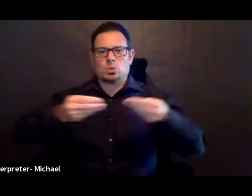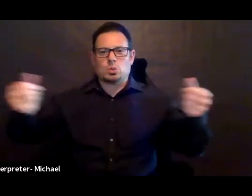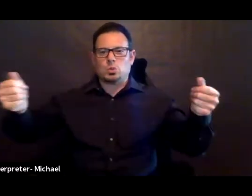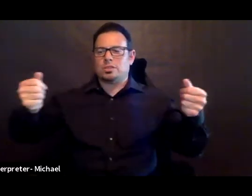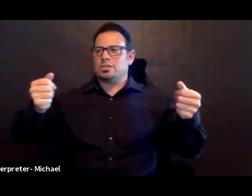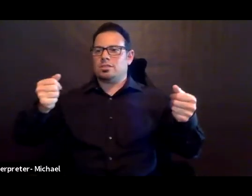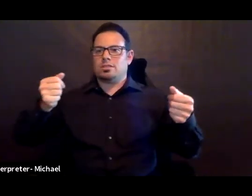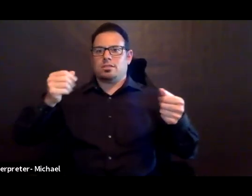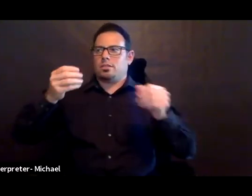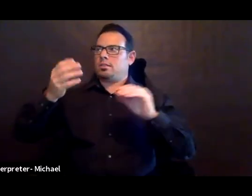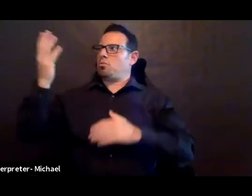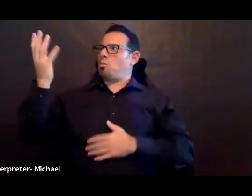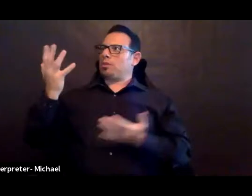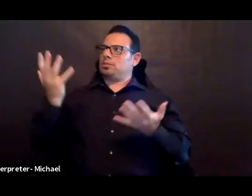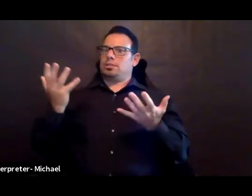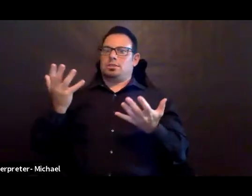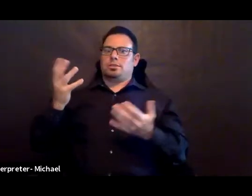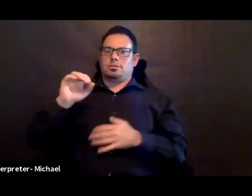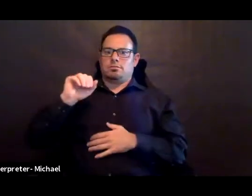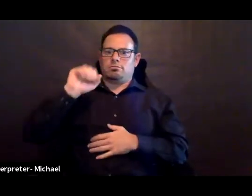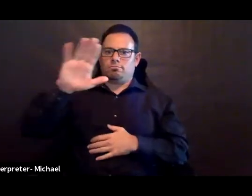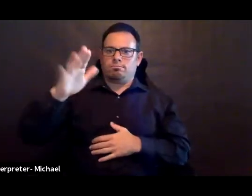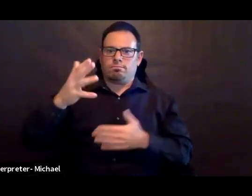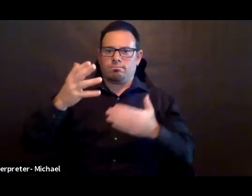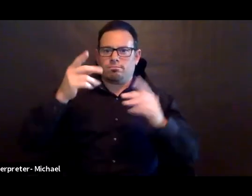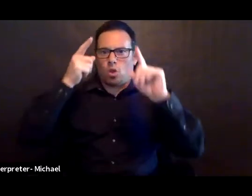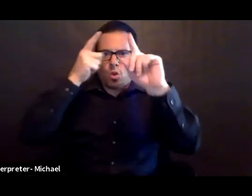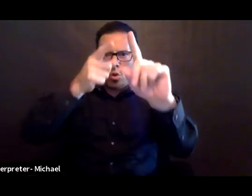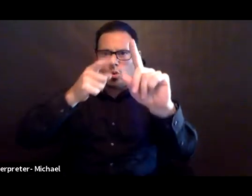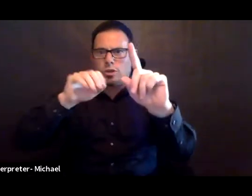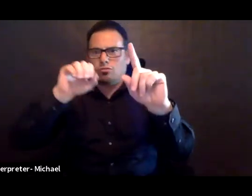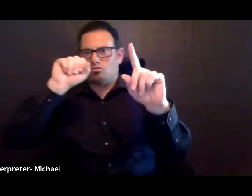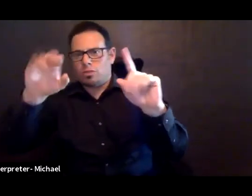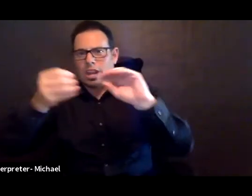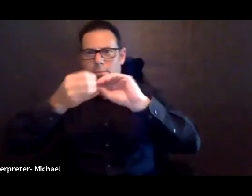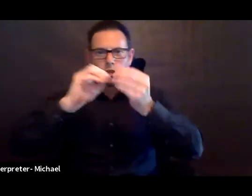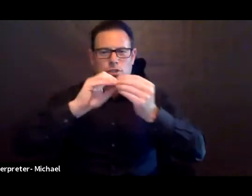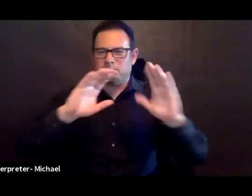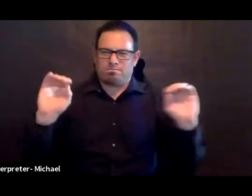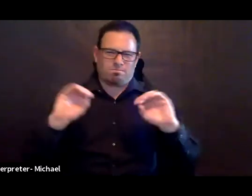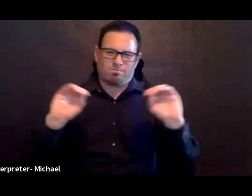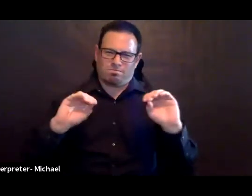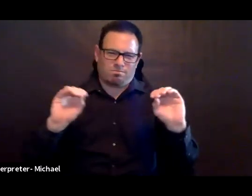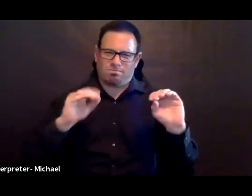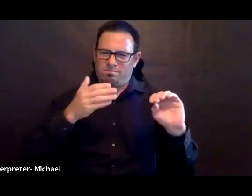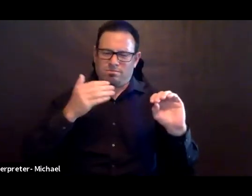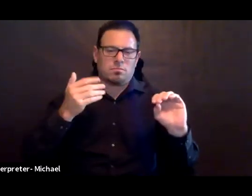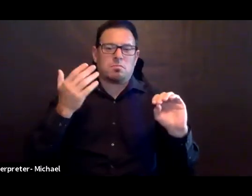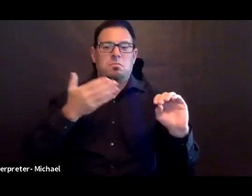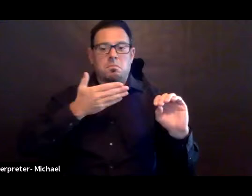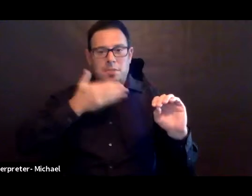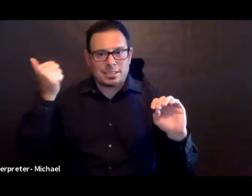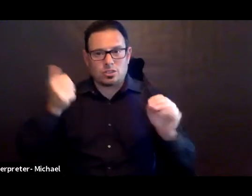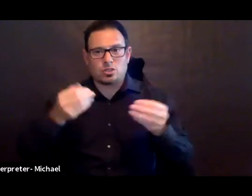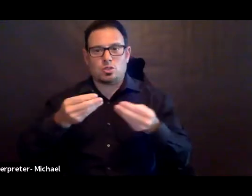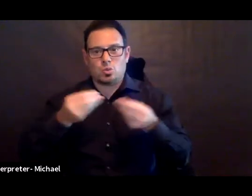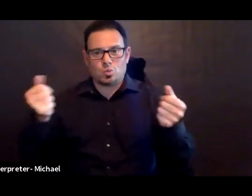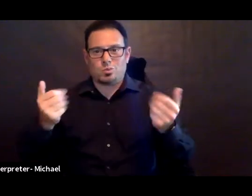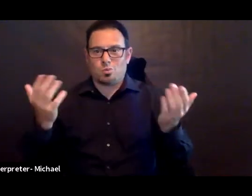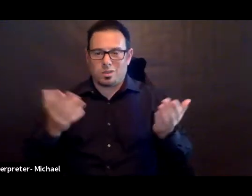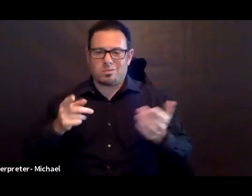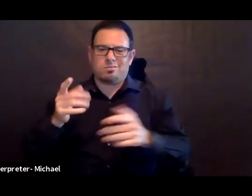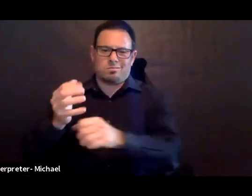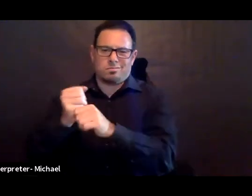my original goal had been about 80% in my mind, and then to evaluate where we were at. I don't know if the commissioner had a